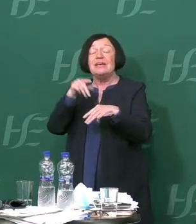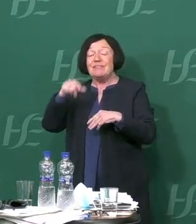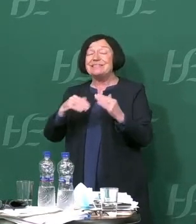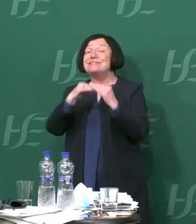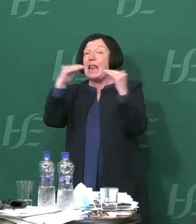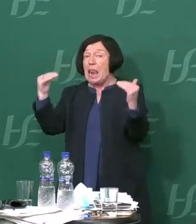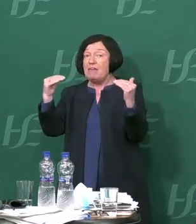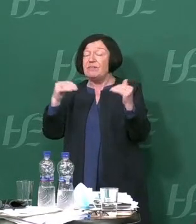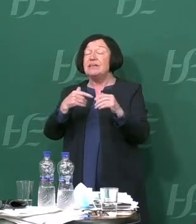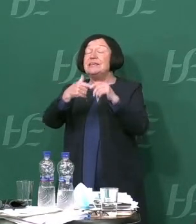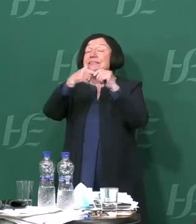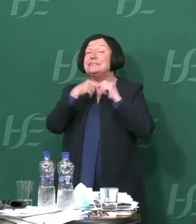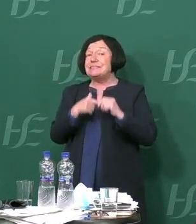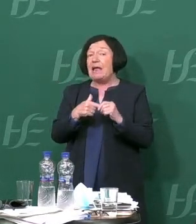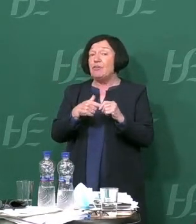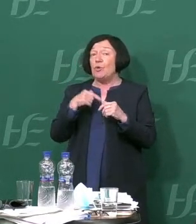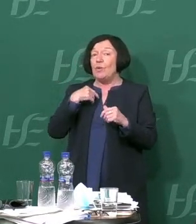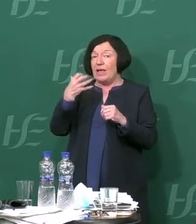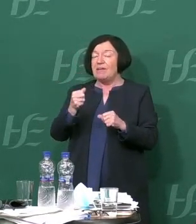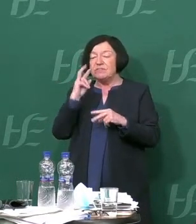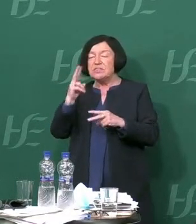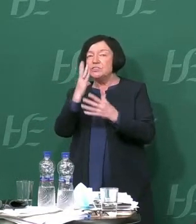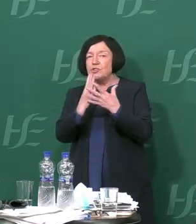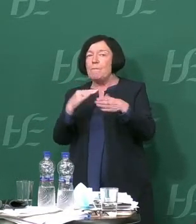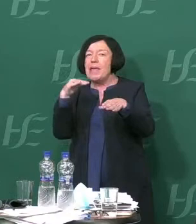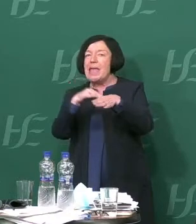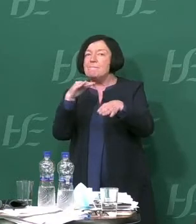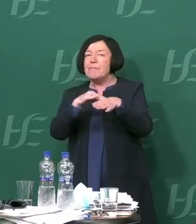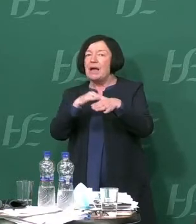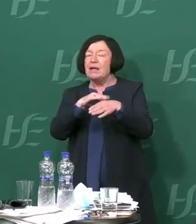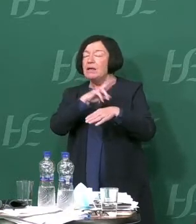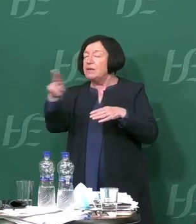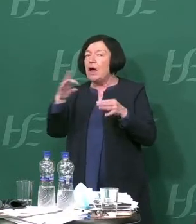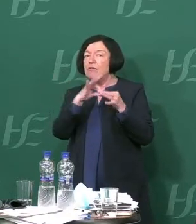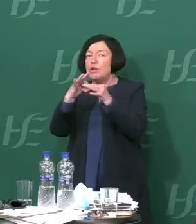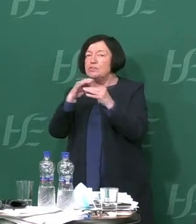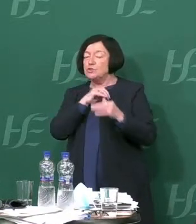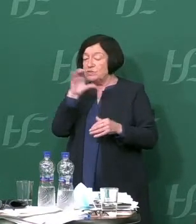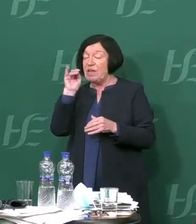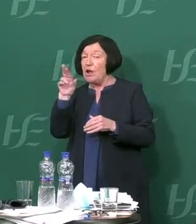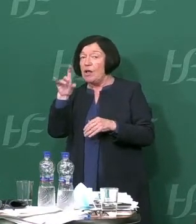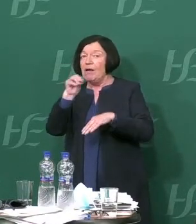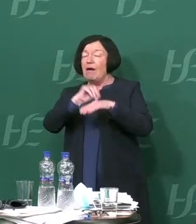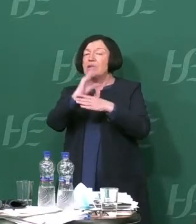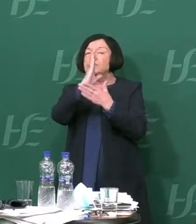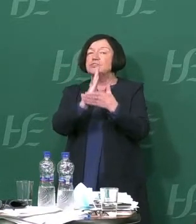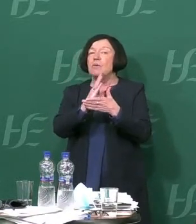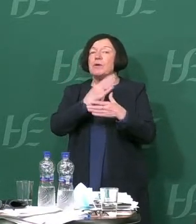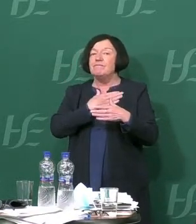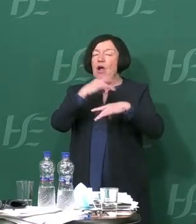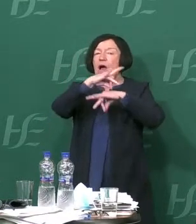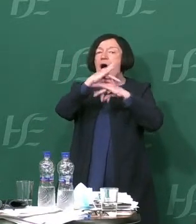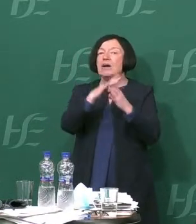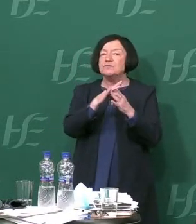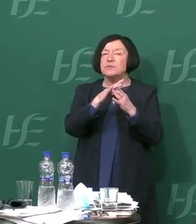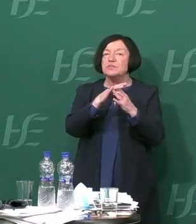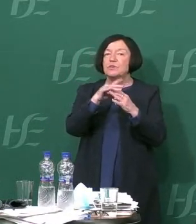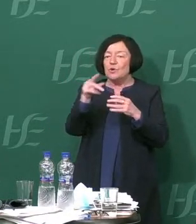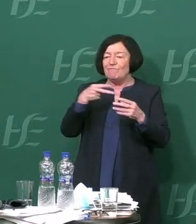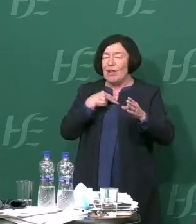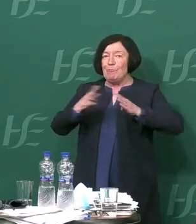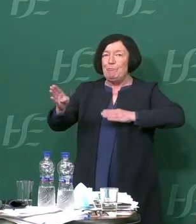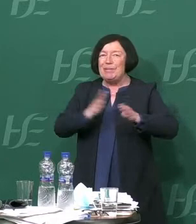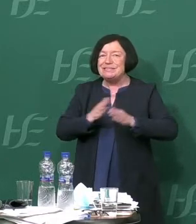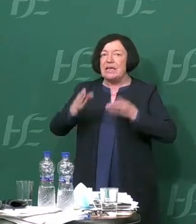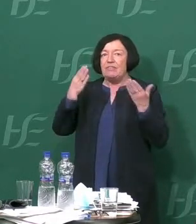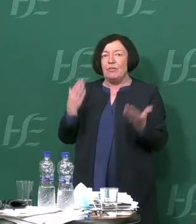from the cyber attack. Secondly, we have seen some impact not related to the cyber attack on some of our hospitals who are extremely busy at the